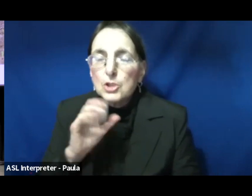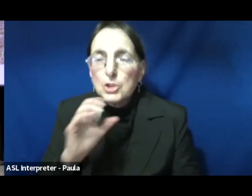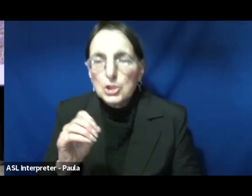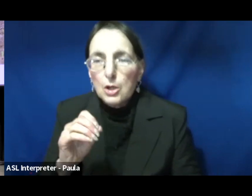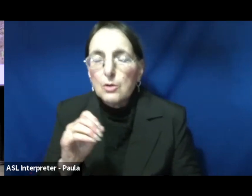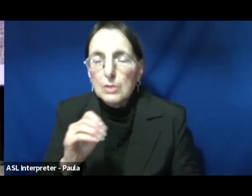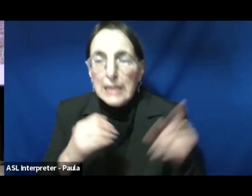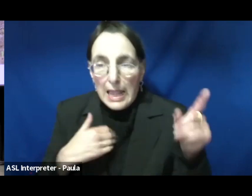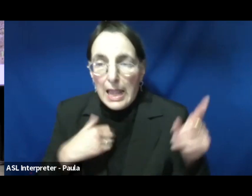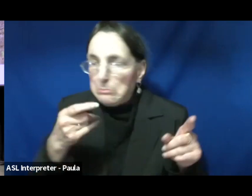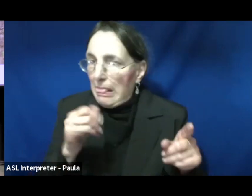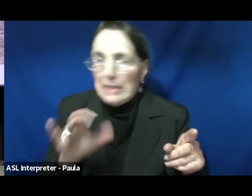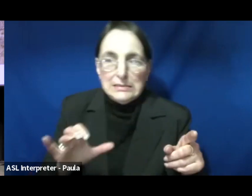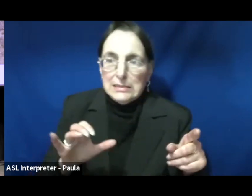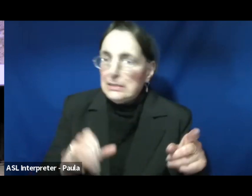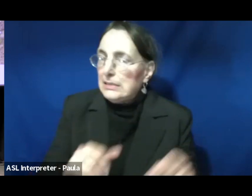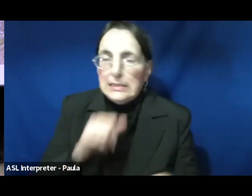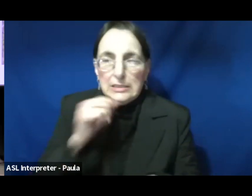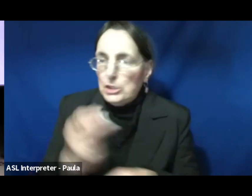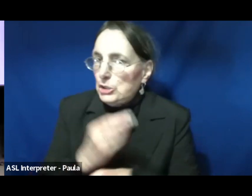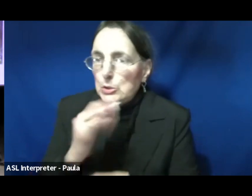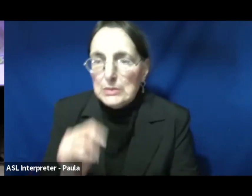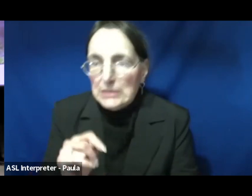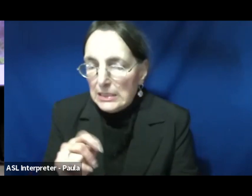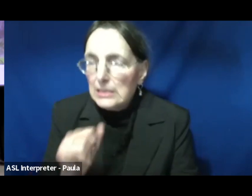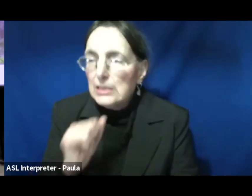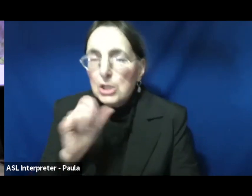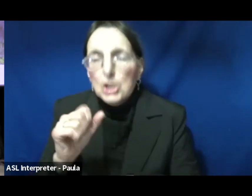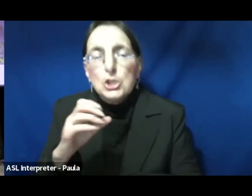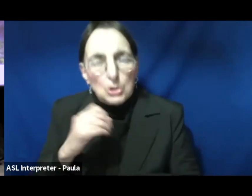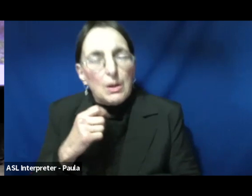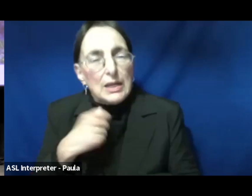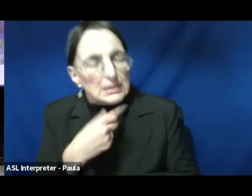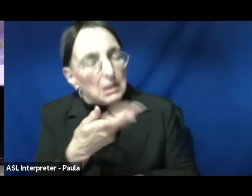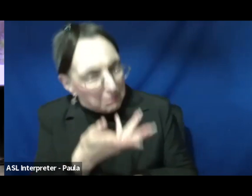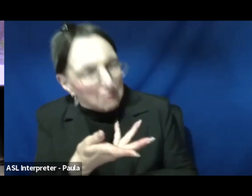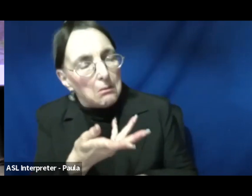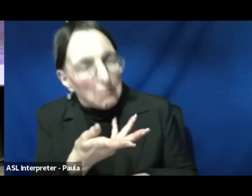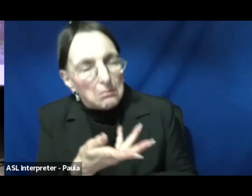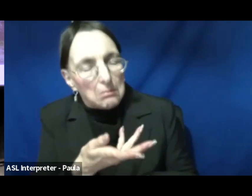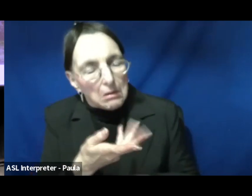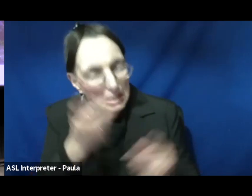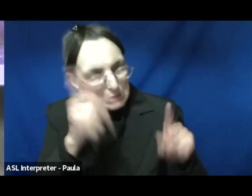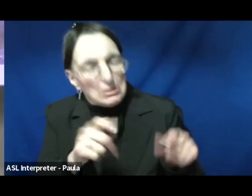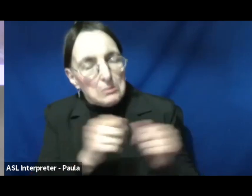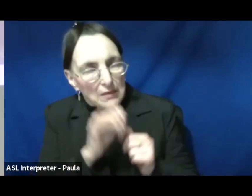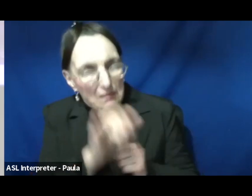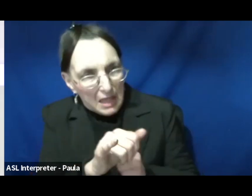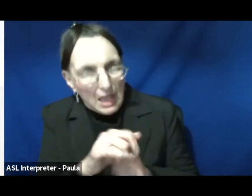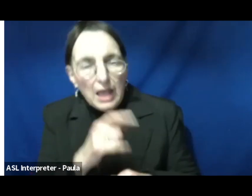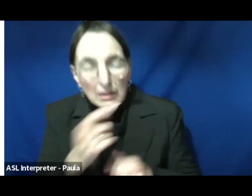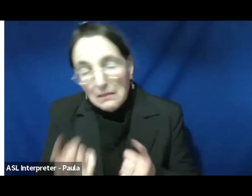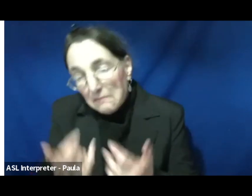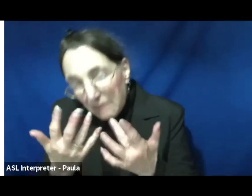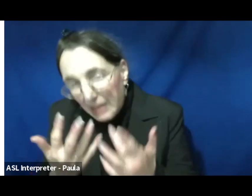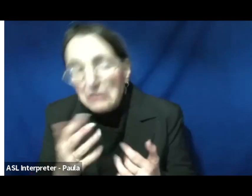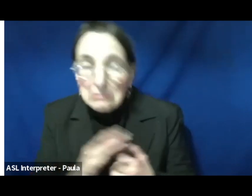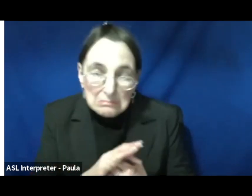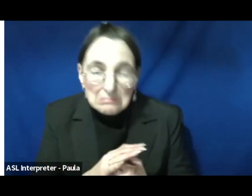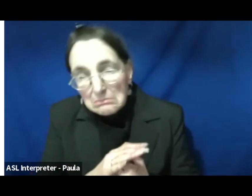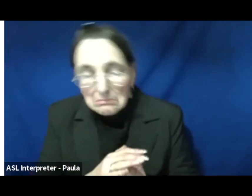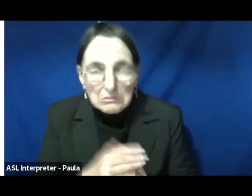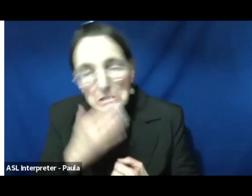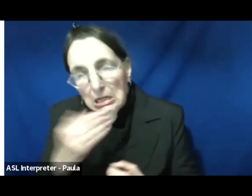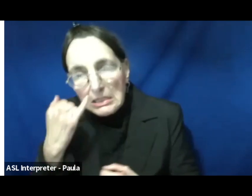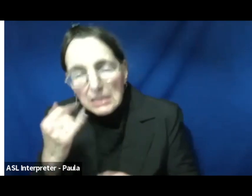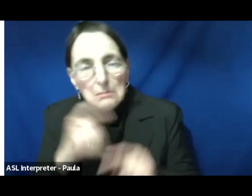he knew and I just added this other component to it and we agreed on how we could improve it, and he's all over it. So now he's composting. He doesn't call it composting.